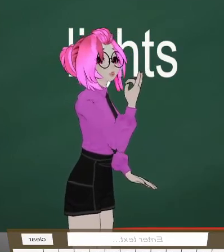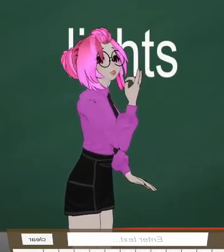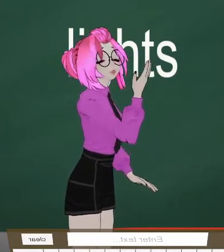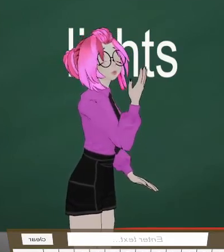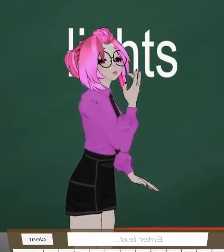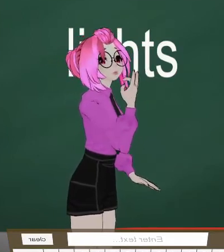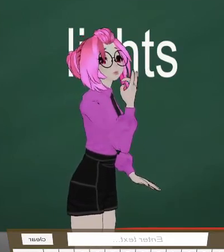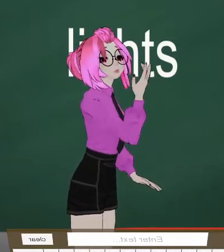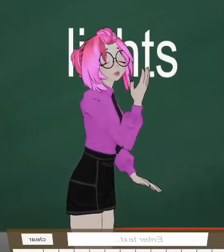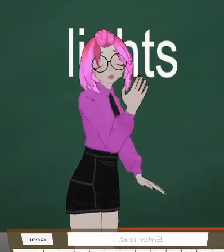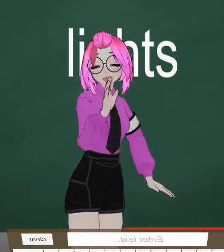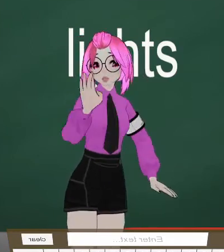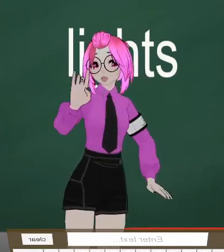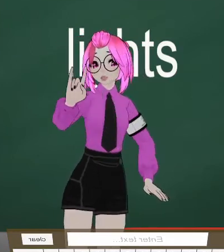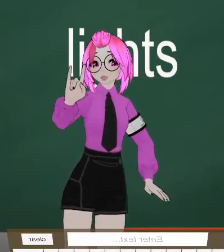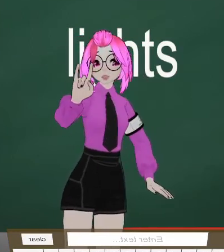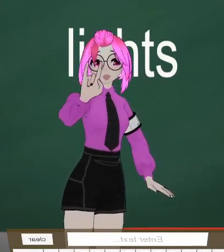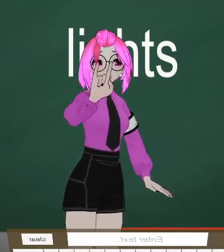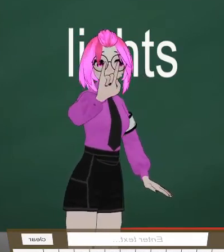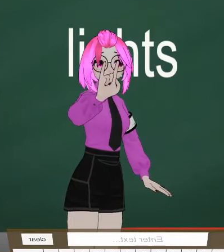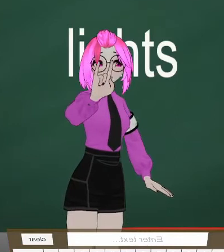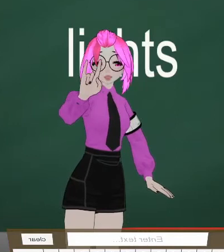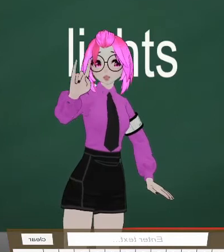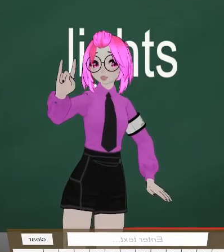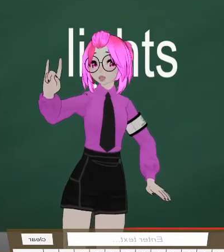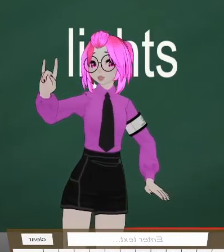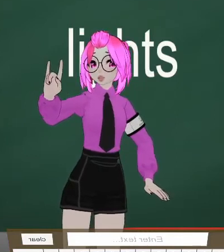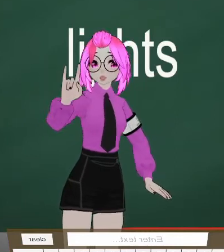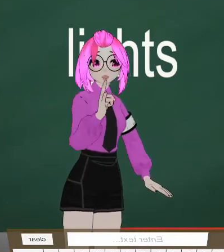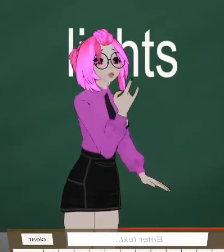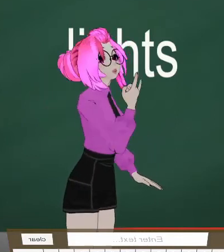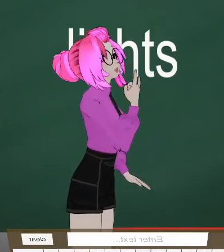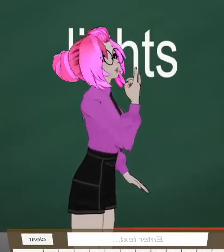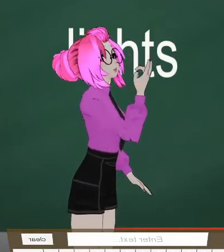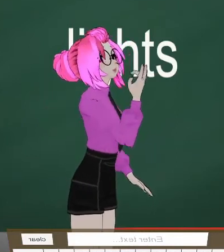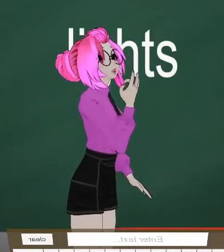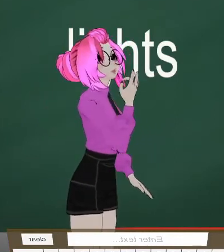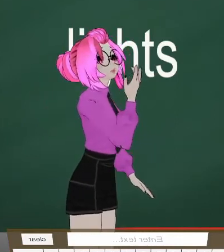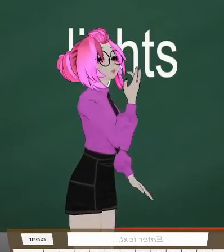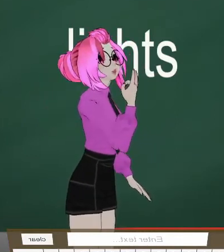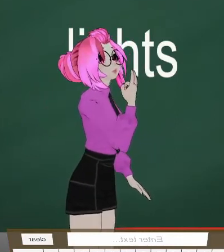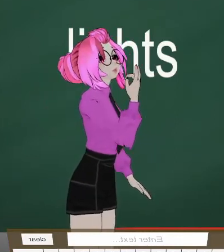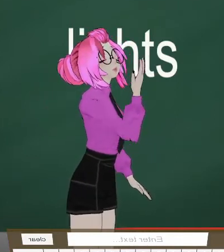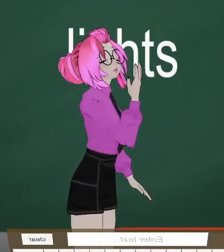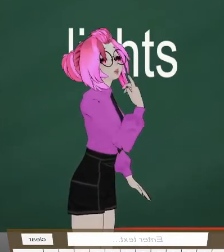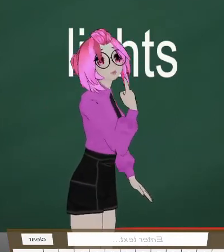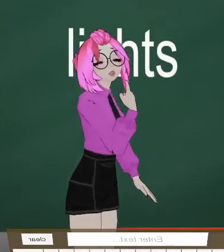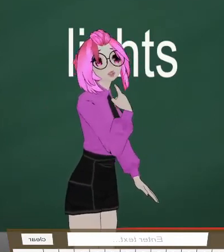flick if you don't have index and you want to try this you could use rock and roll flick flick flick right on